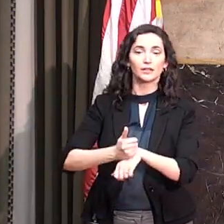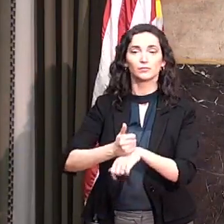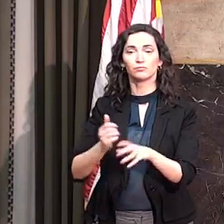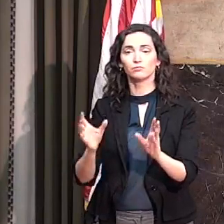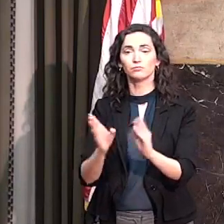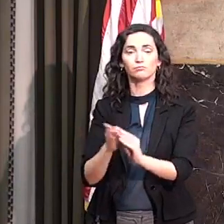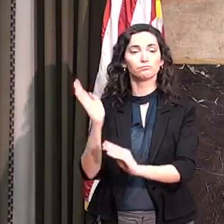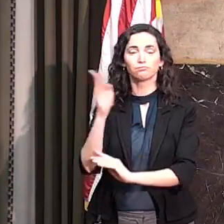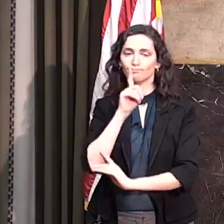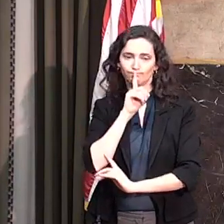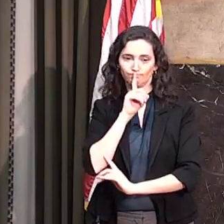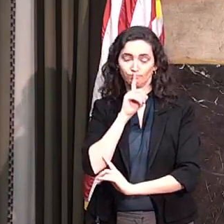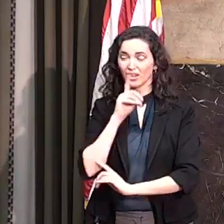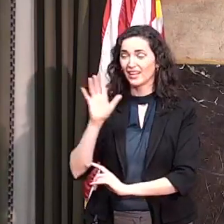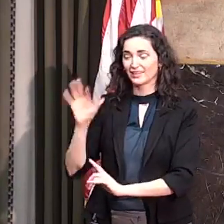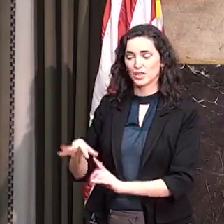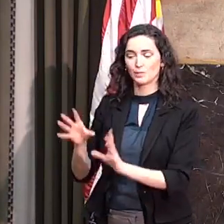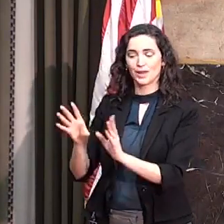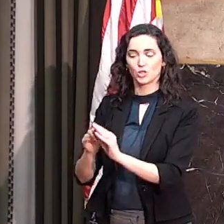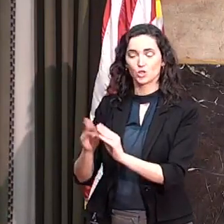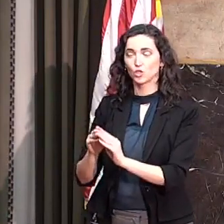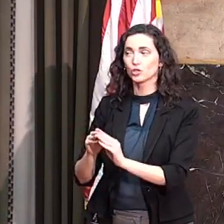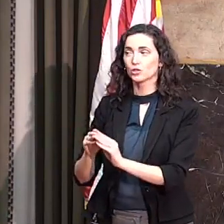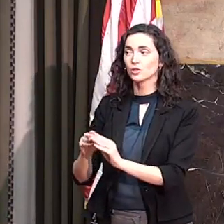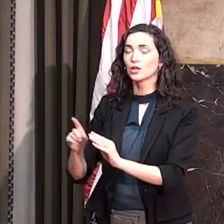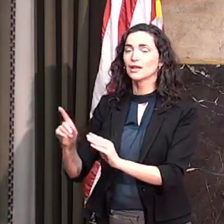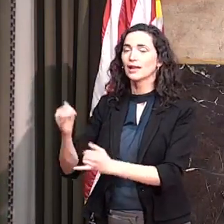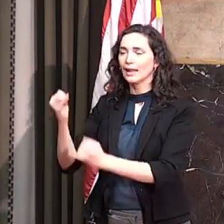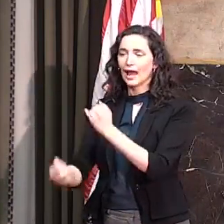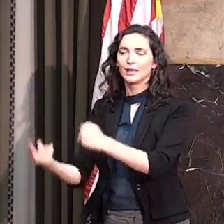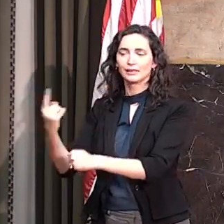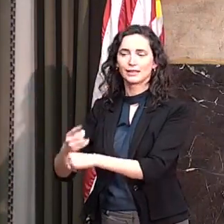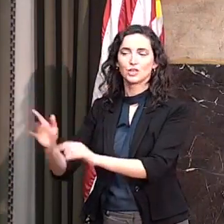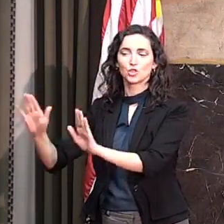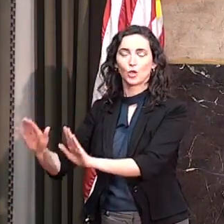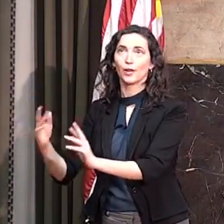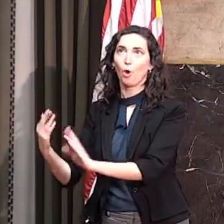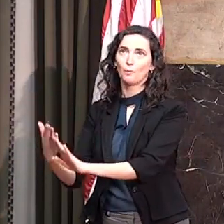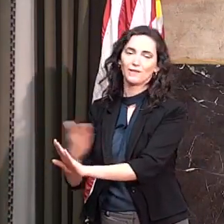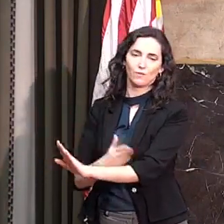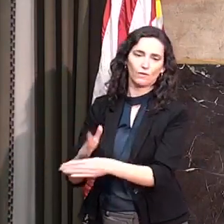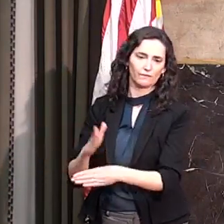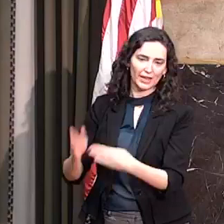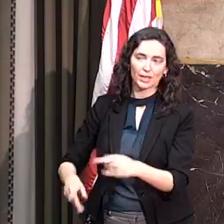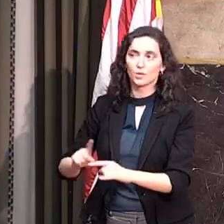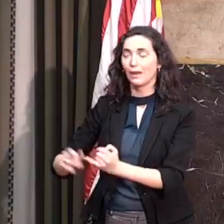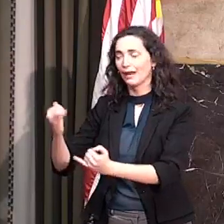to conclude no later than Sunday. But obviously, if we